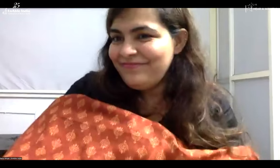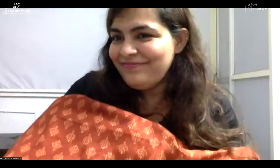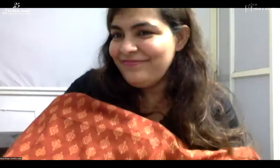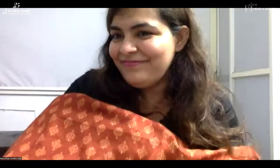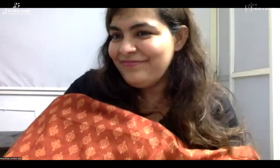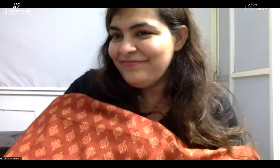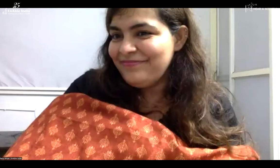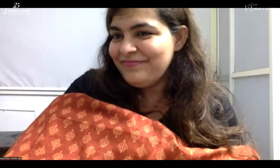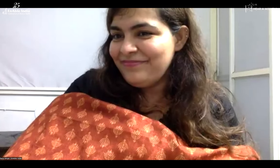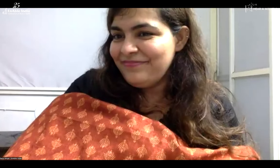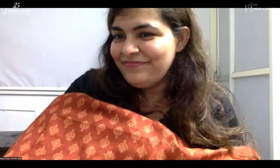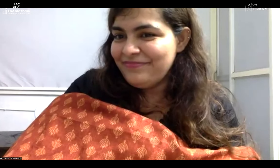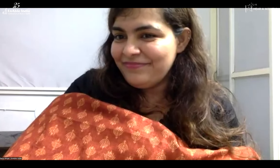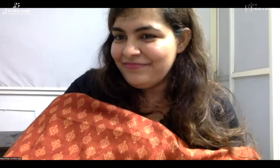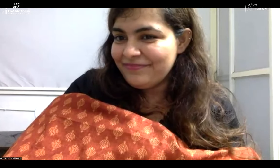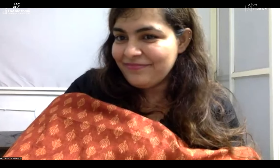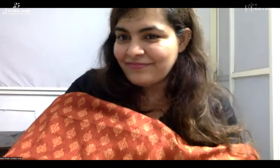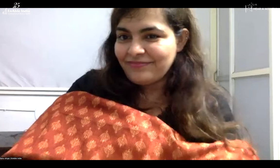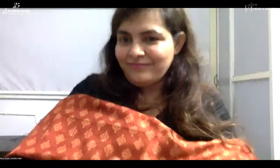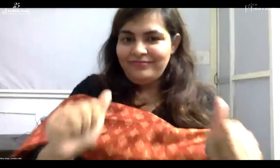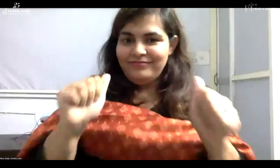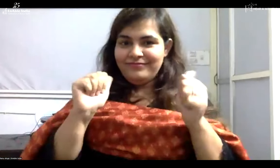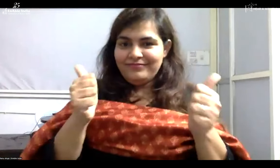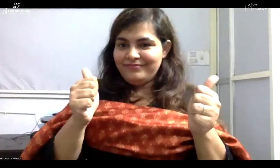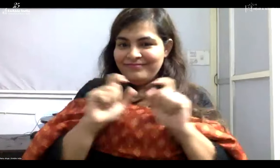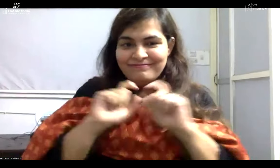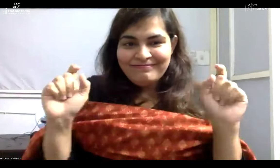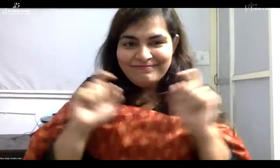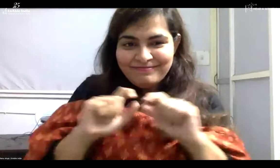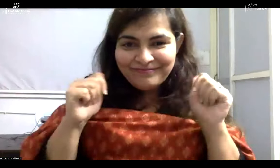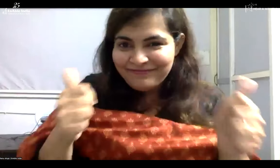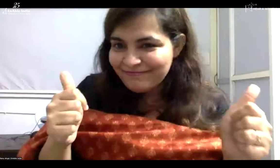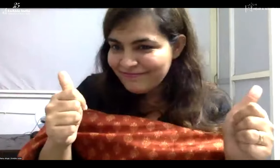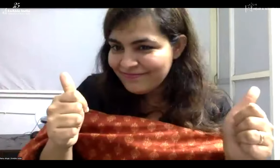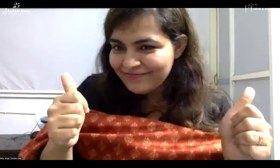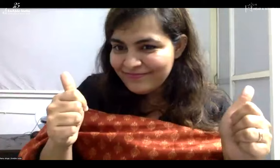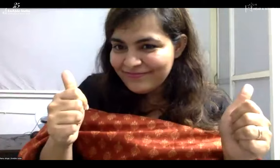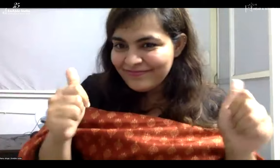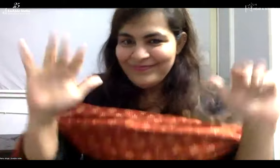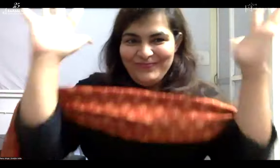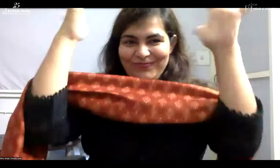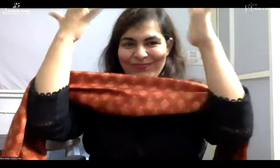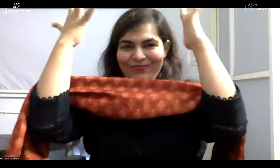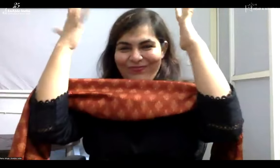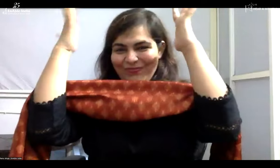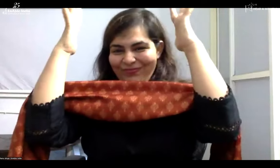Ria says, yeah, absolutely. For example, when you're having fun, you're